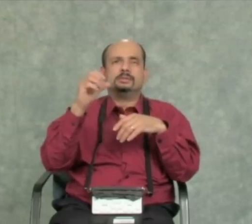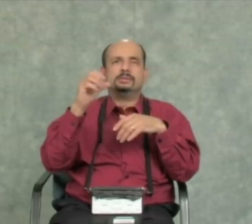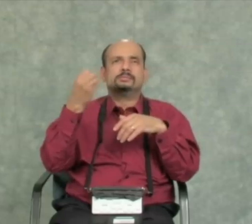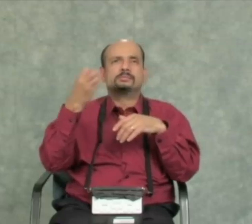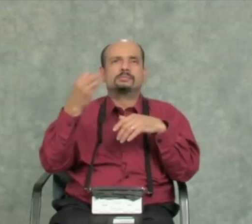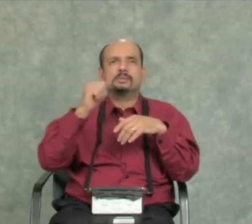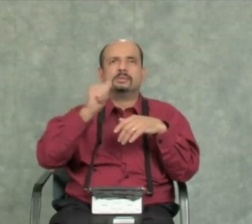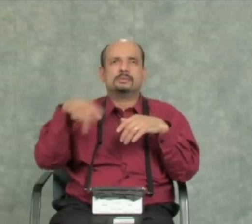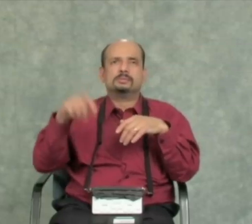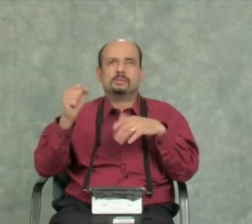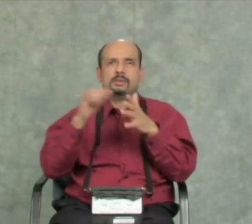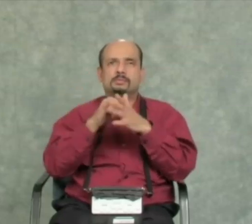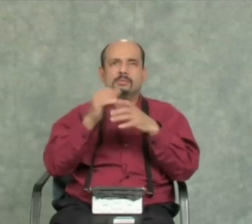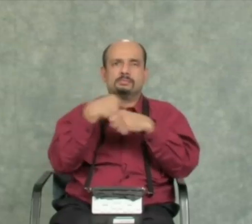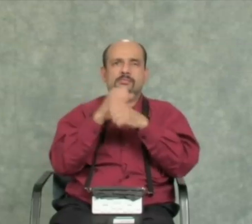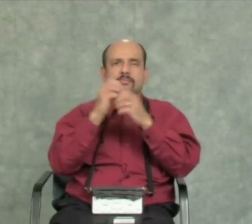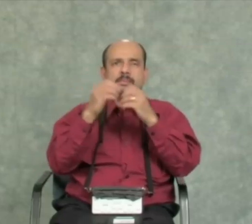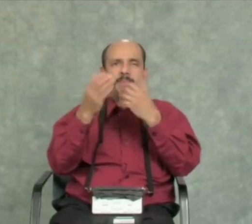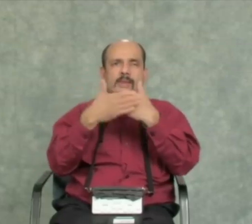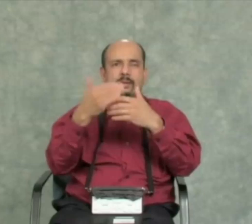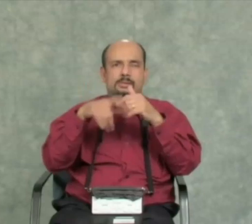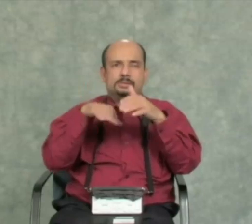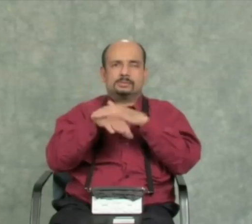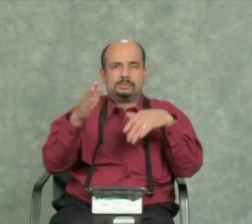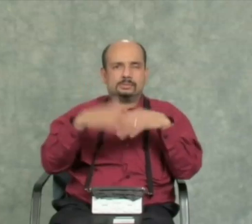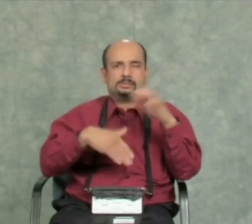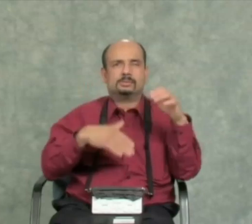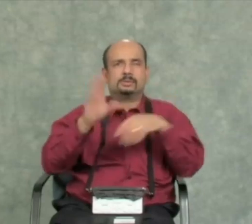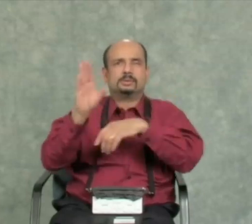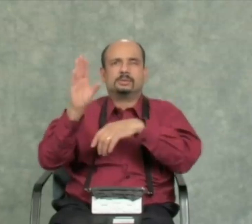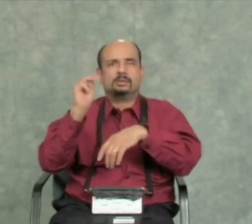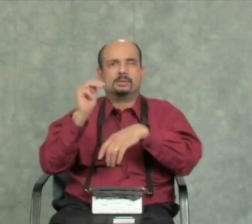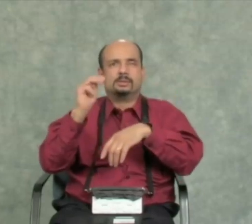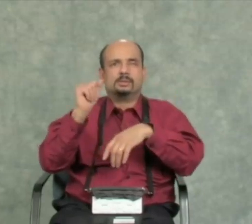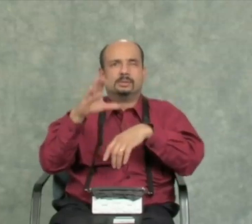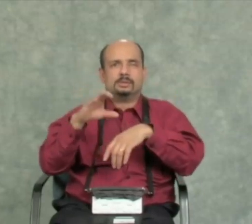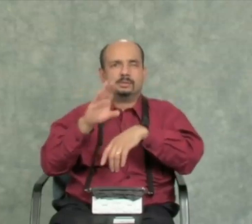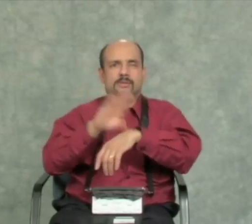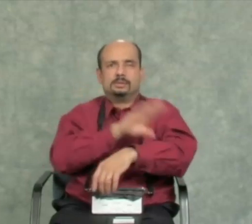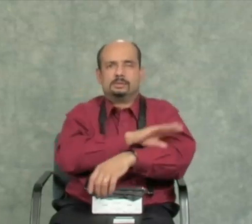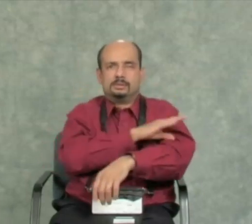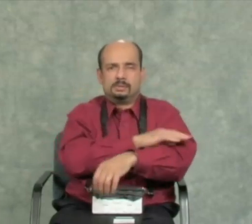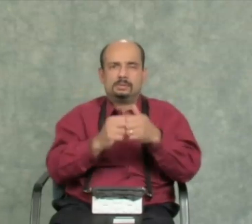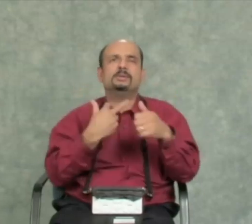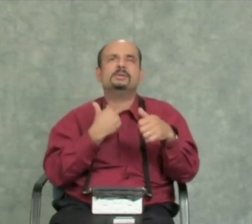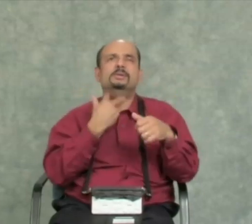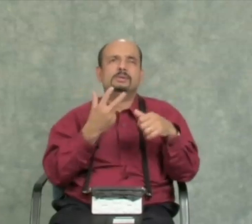I can also access many apps that make it easier to use my Mac